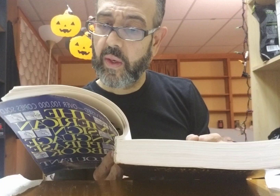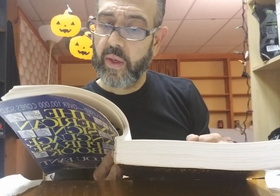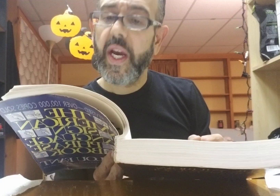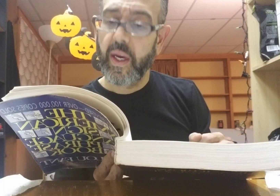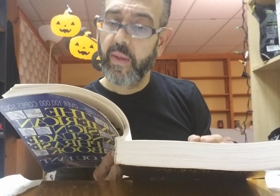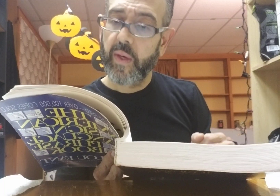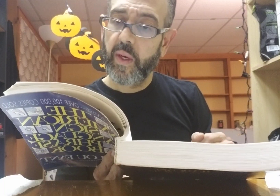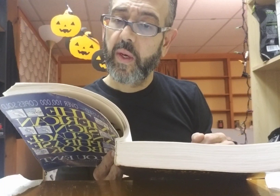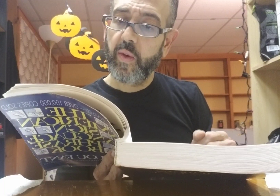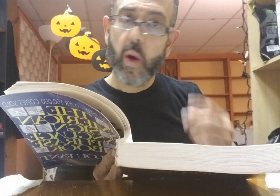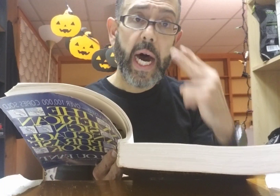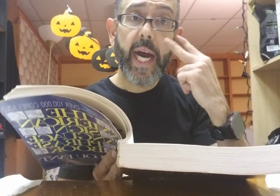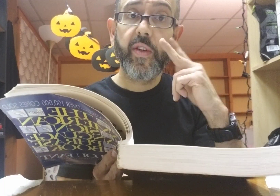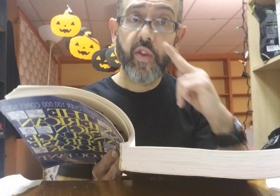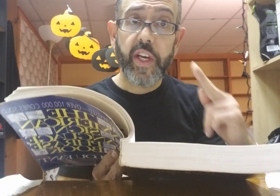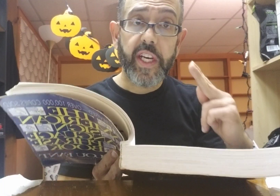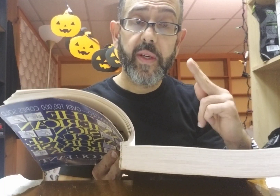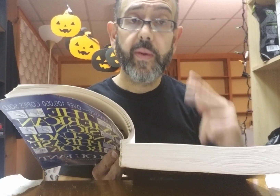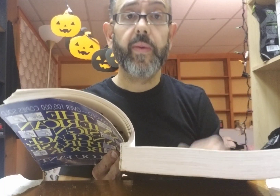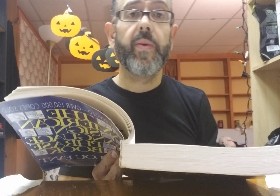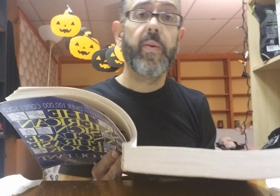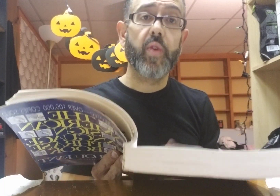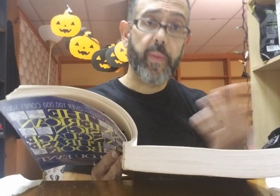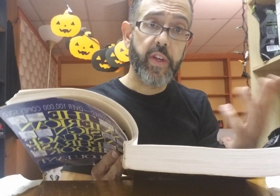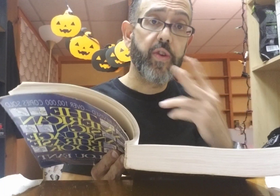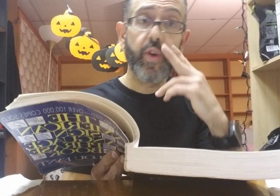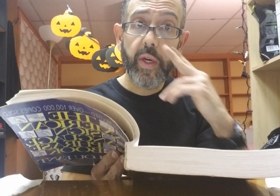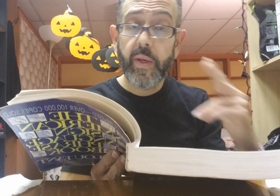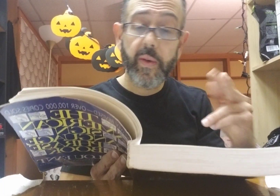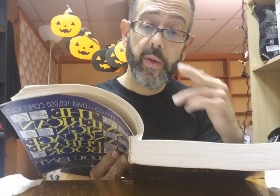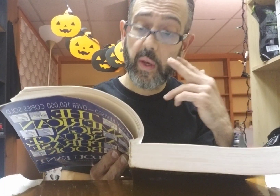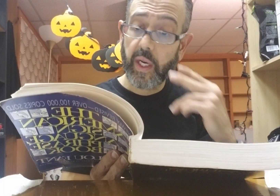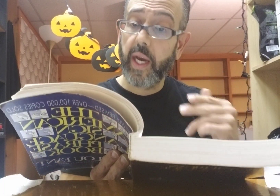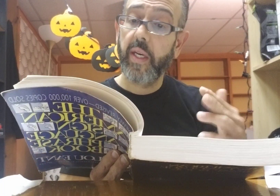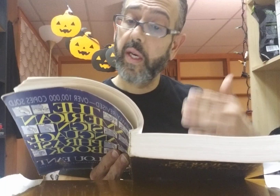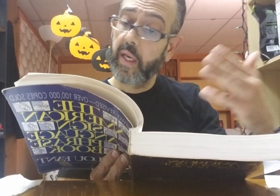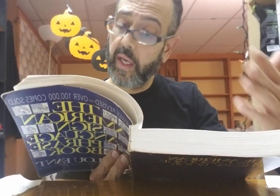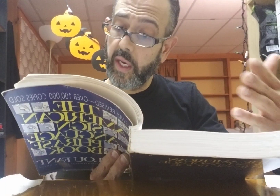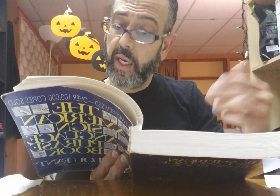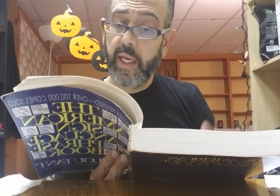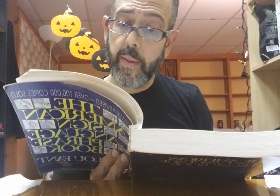Yeah. So I see something you're doing. Okay.